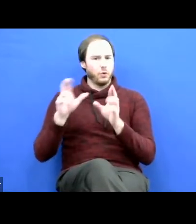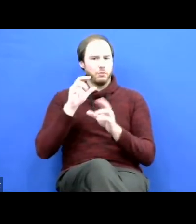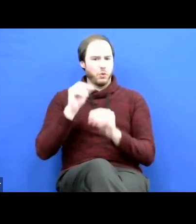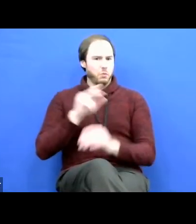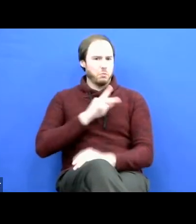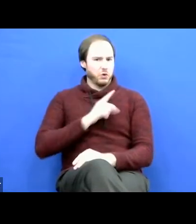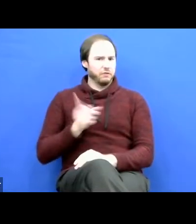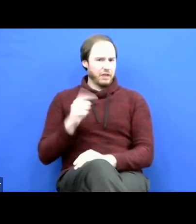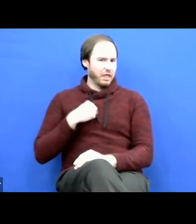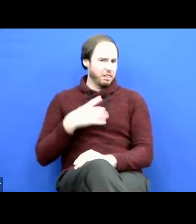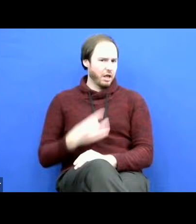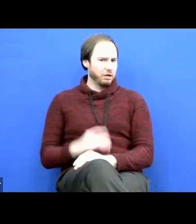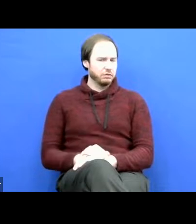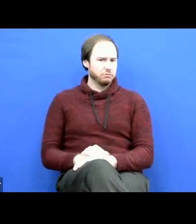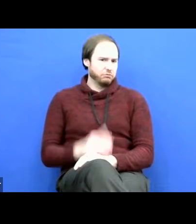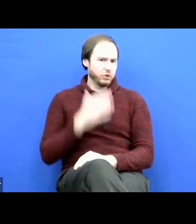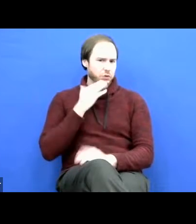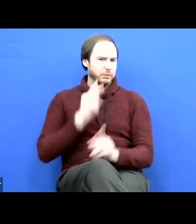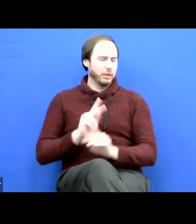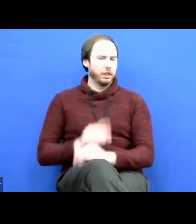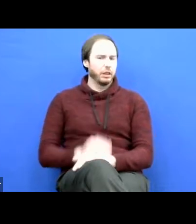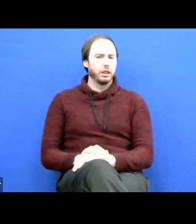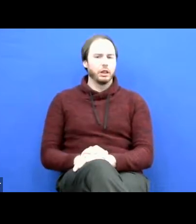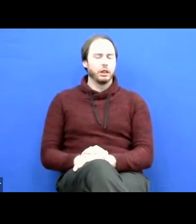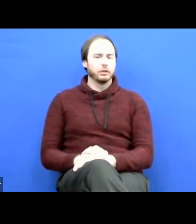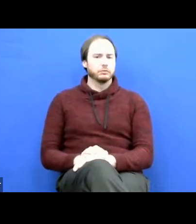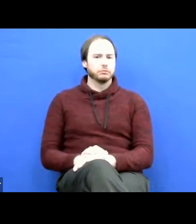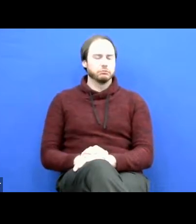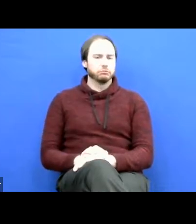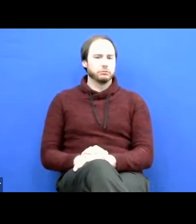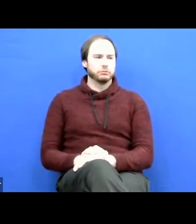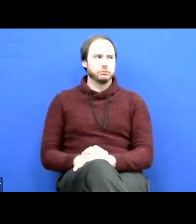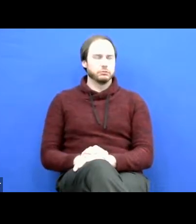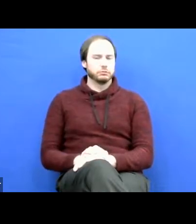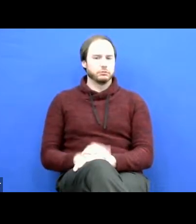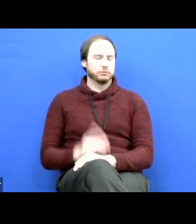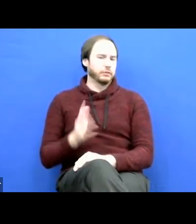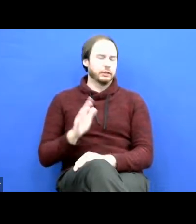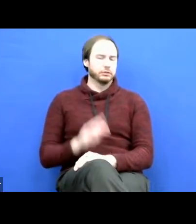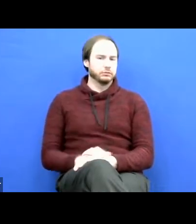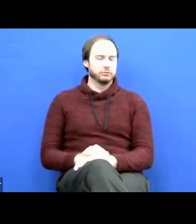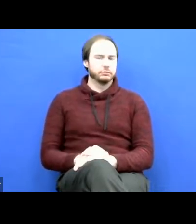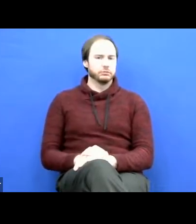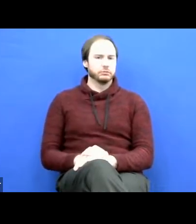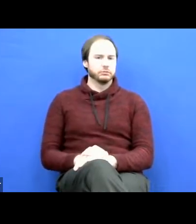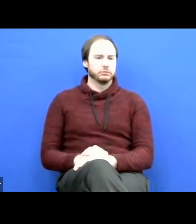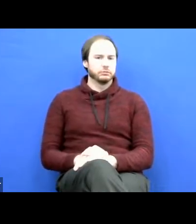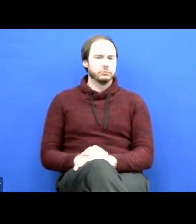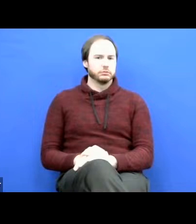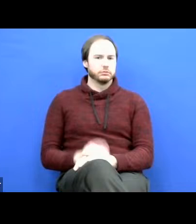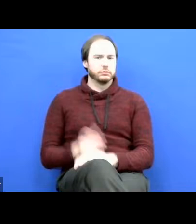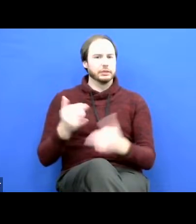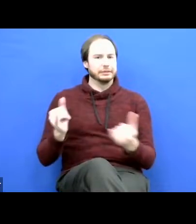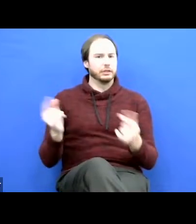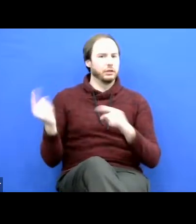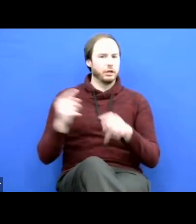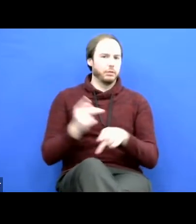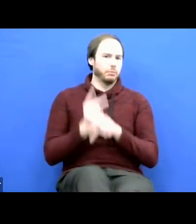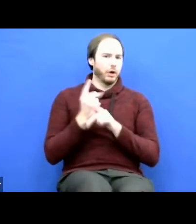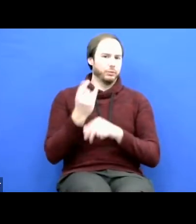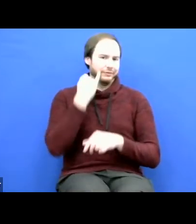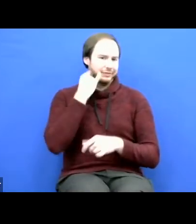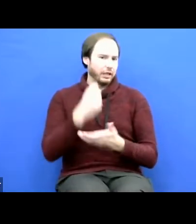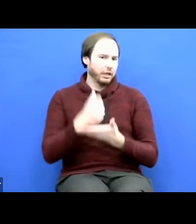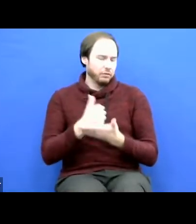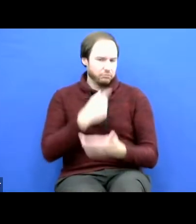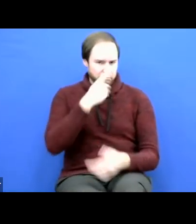I like them personally. They're good people. And that's it, I guess. They can still come and borrow something. They need help